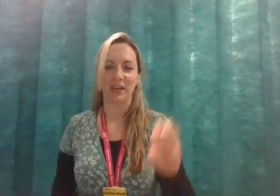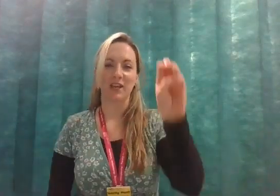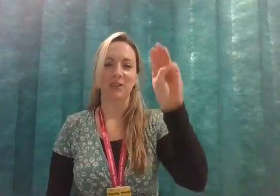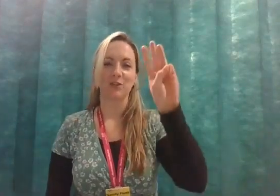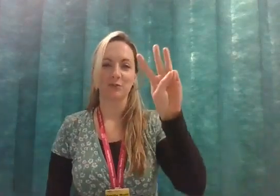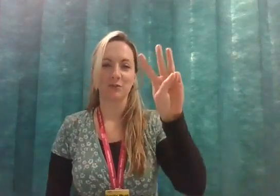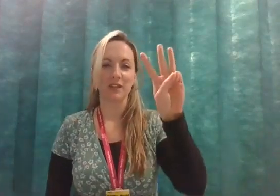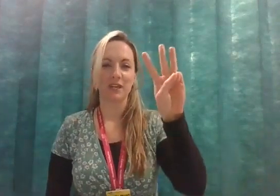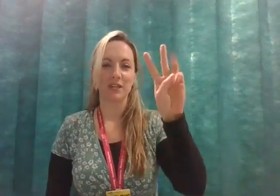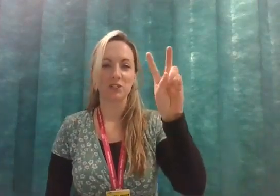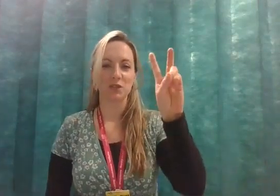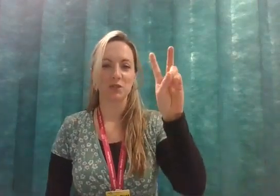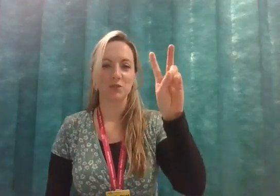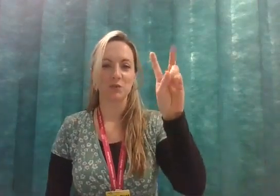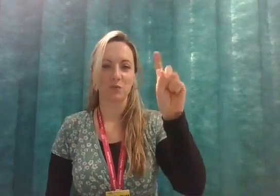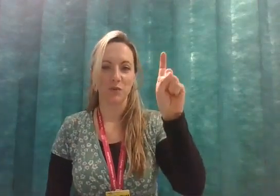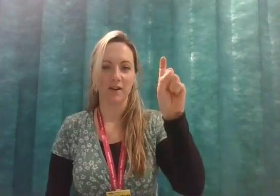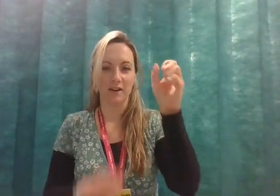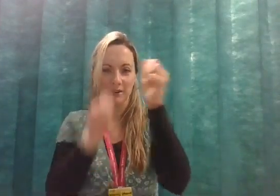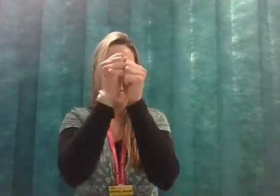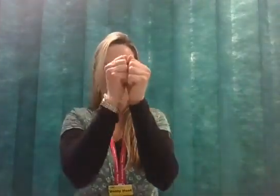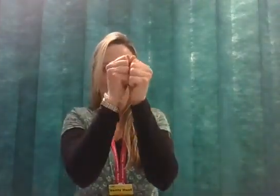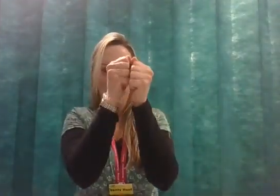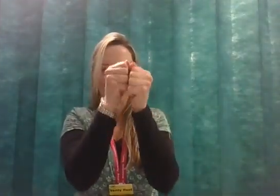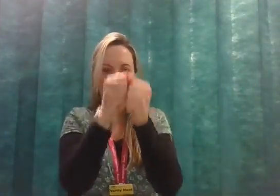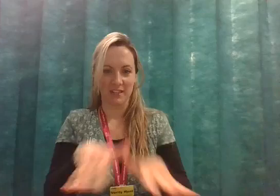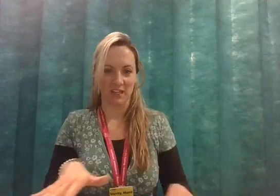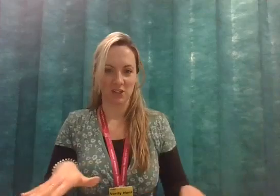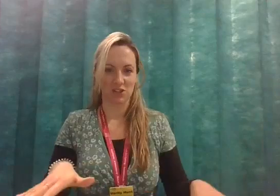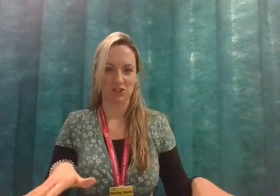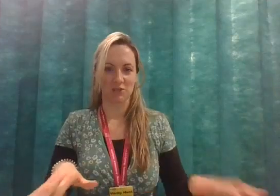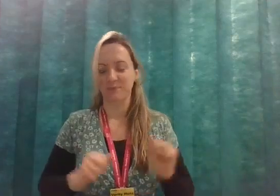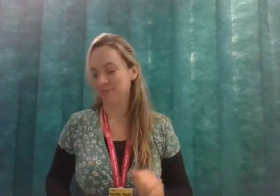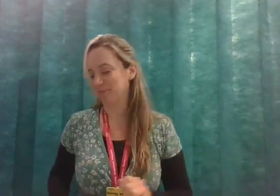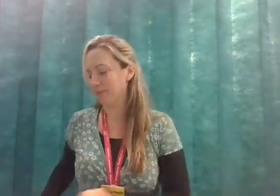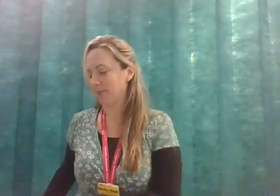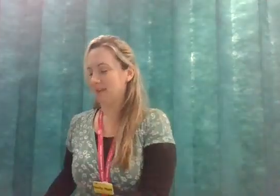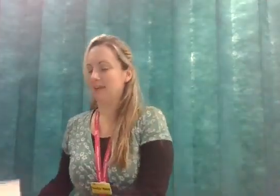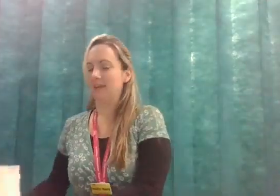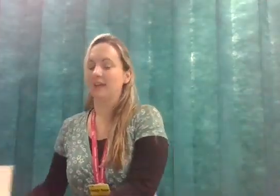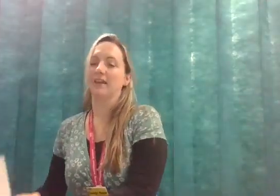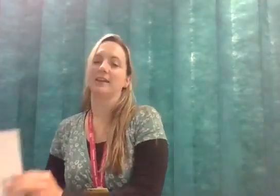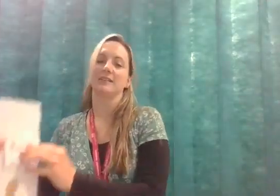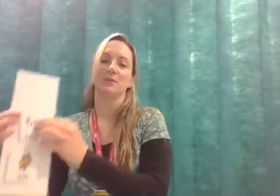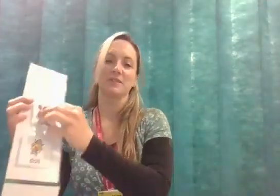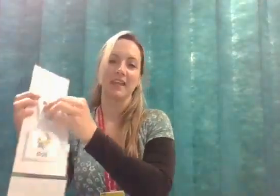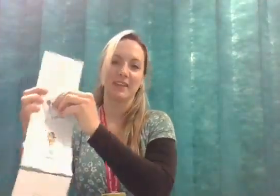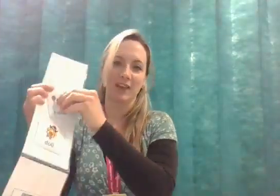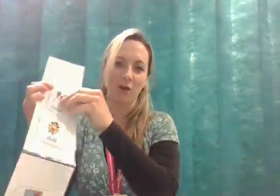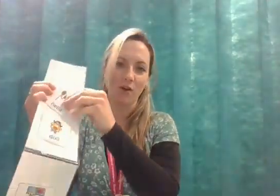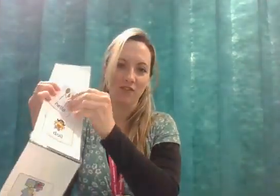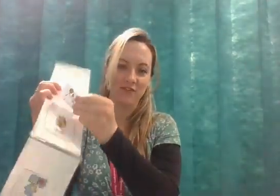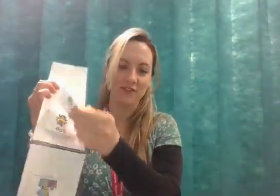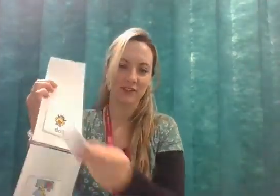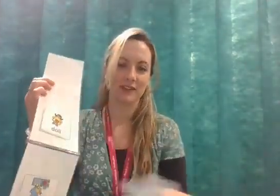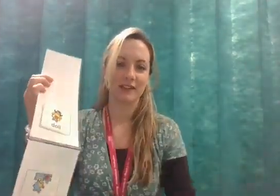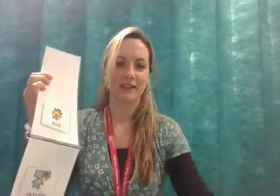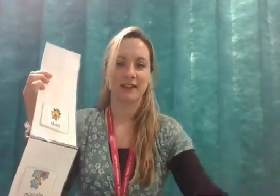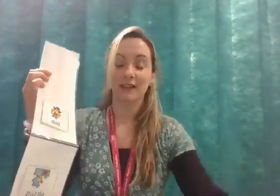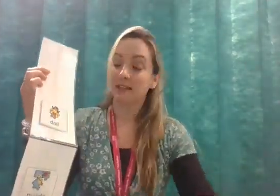in 3, 2, 1, finished. Okay, so I'll take that off.